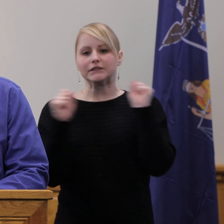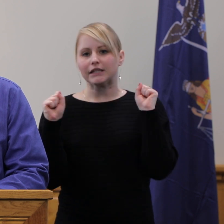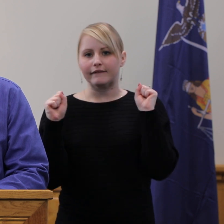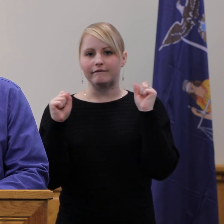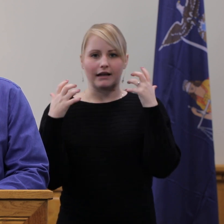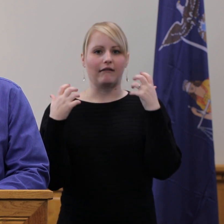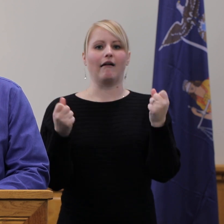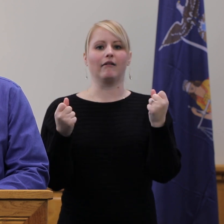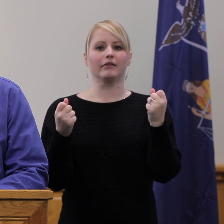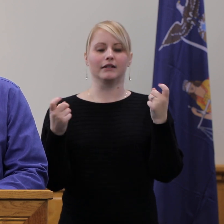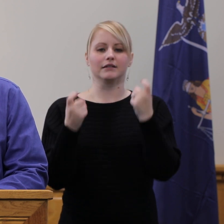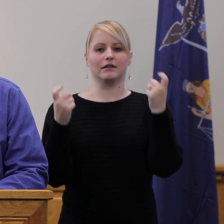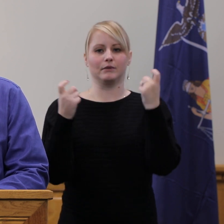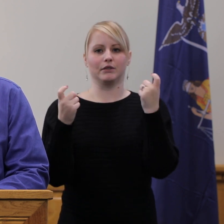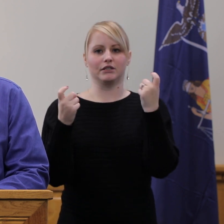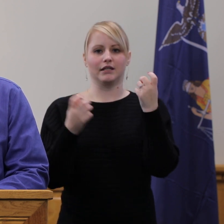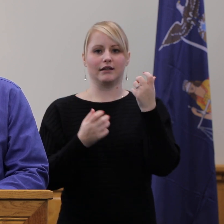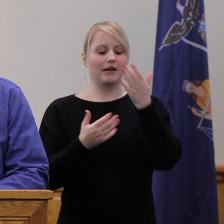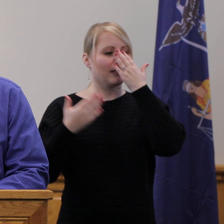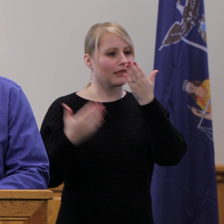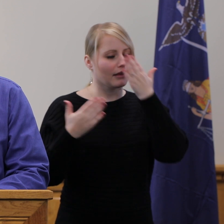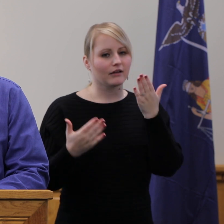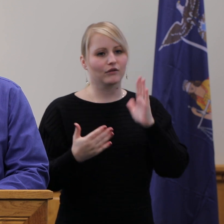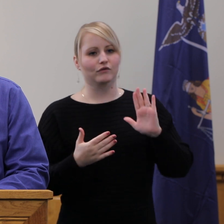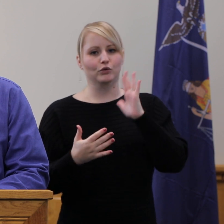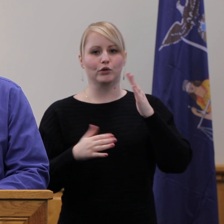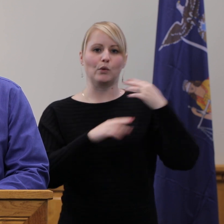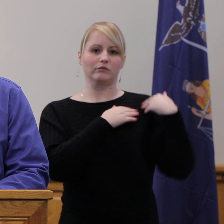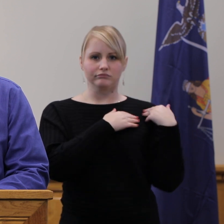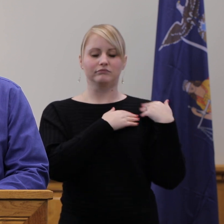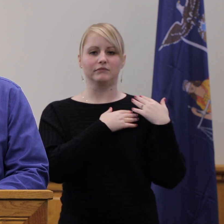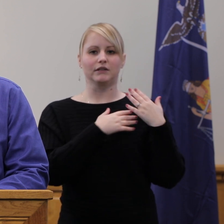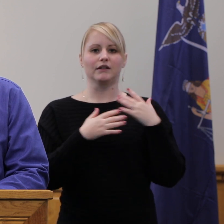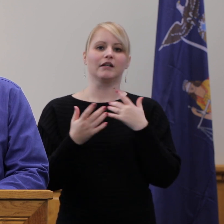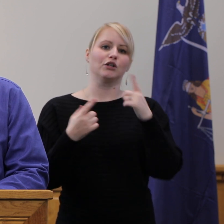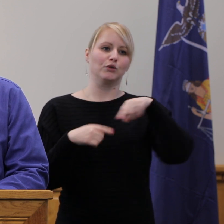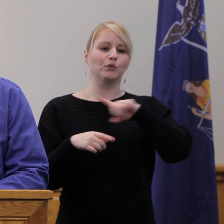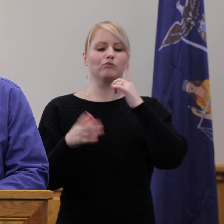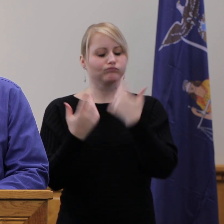everyone who is doing their part to prevent coronavirus from spreading. You are making a difference.